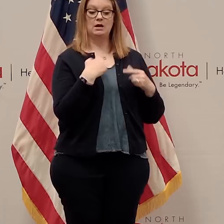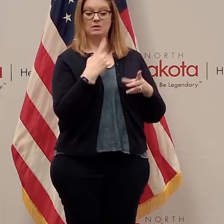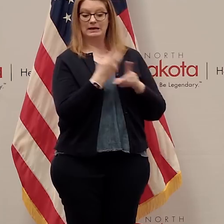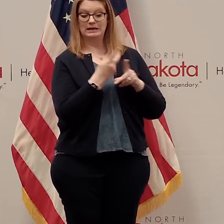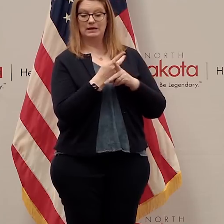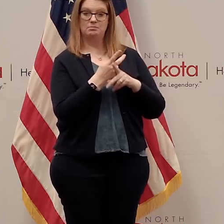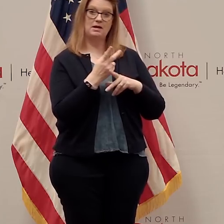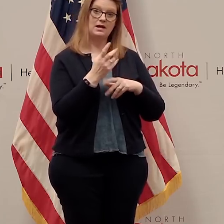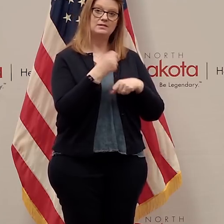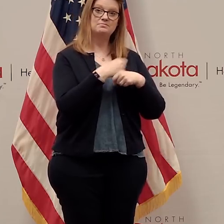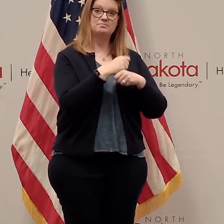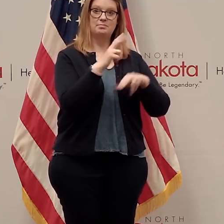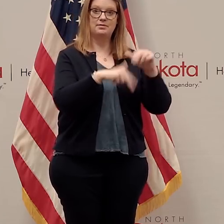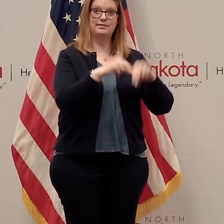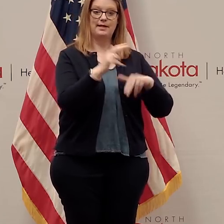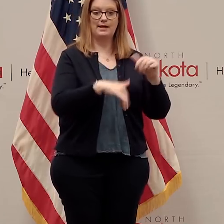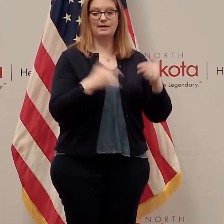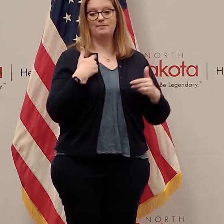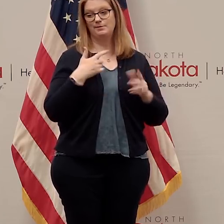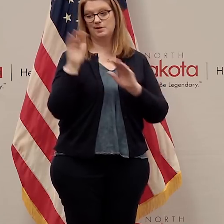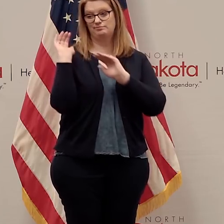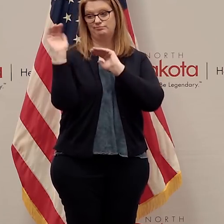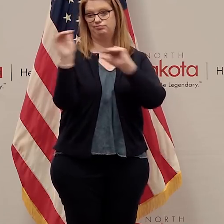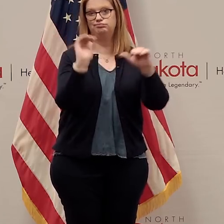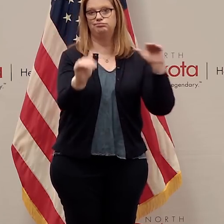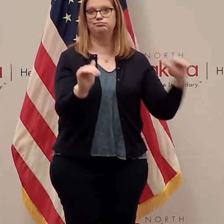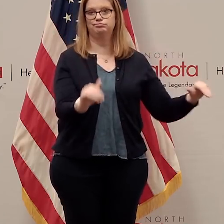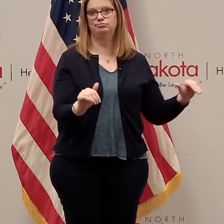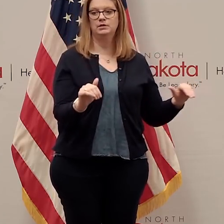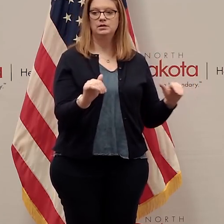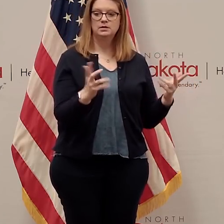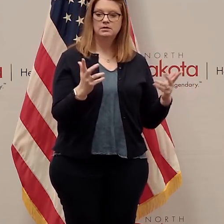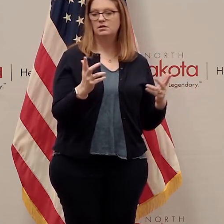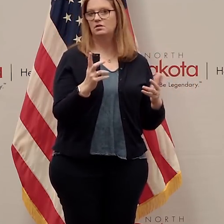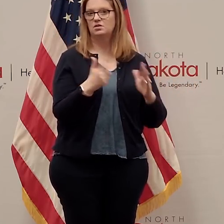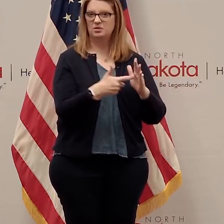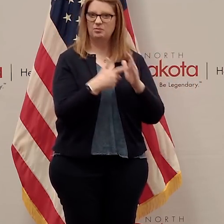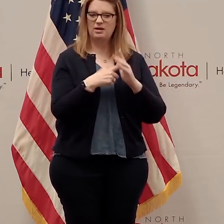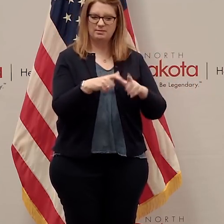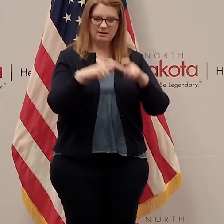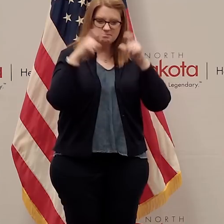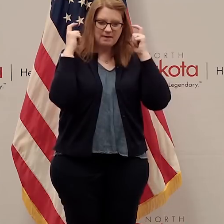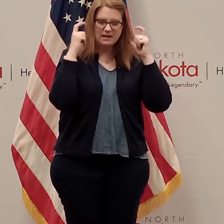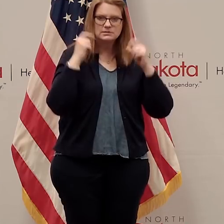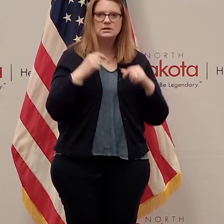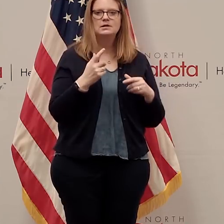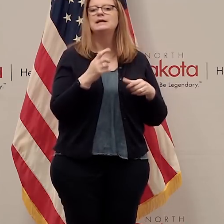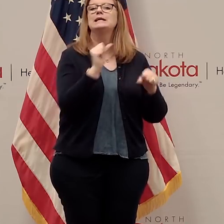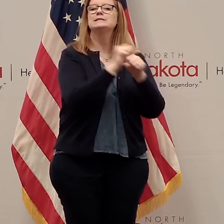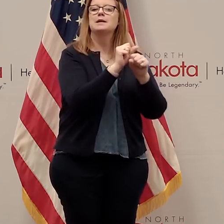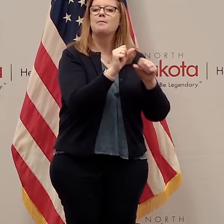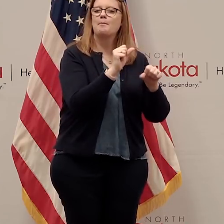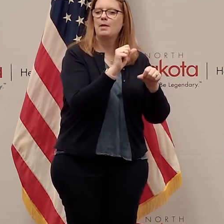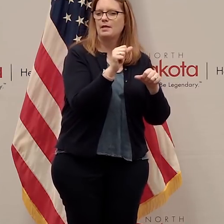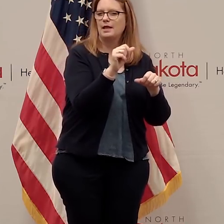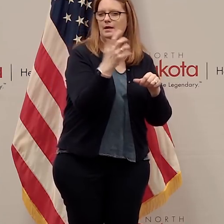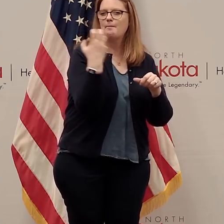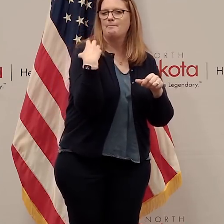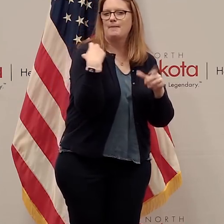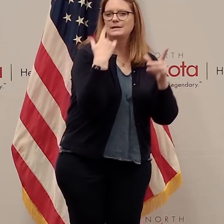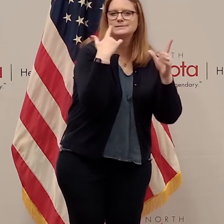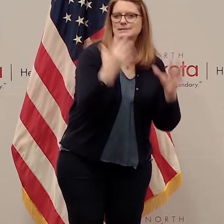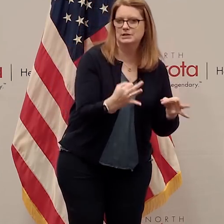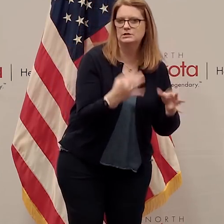plant open, I might have just said, hey, we're all going with masks. Well, then that's not a local decision. It's an employer decision that's trying